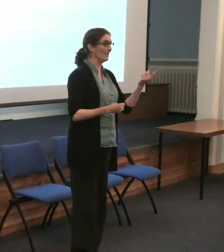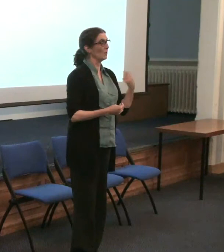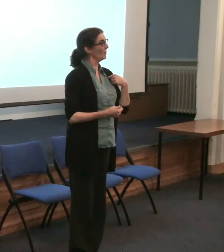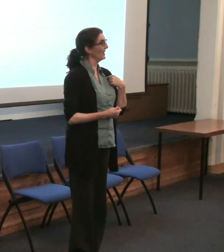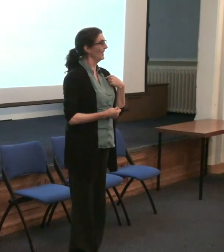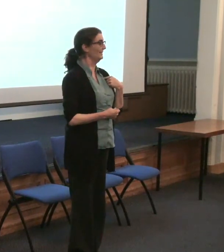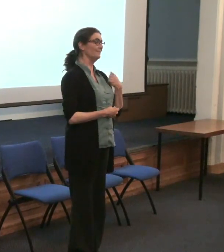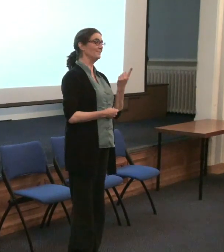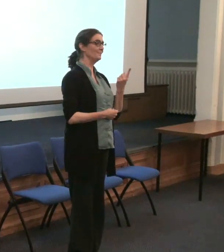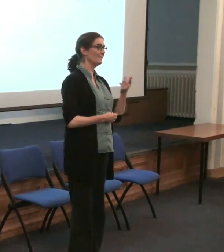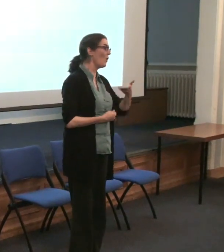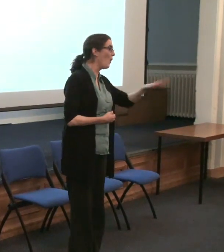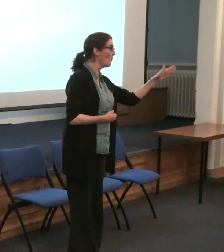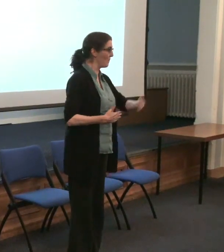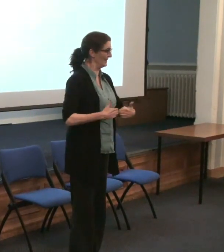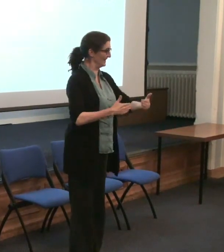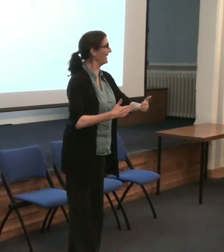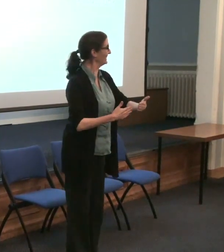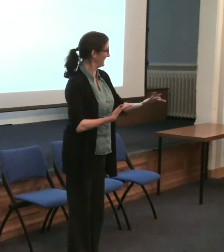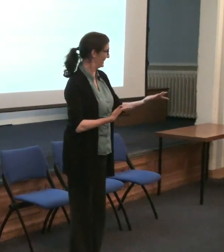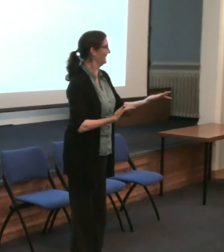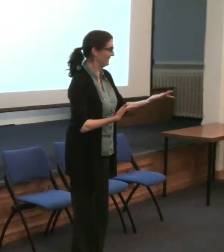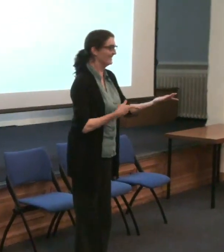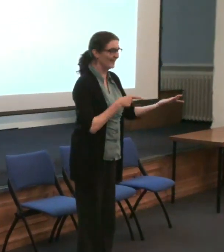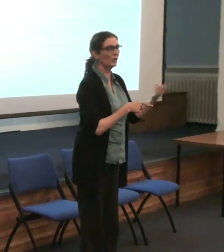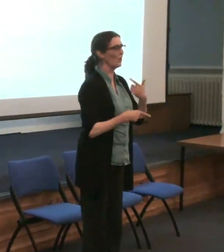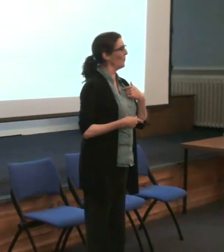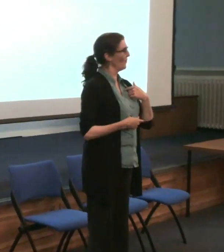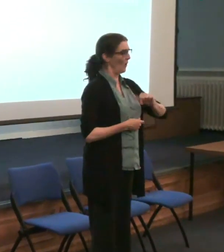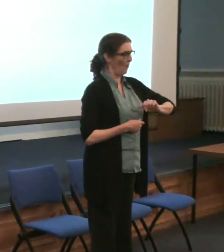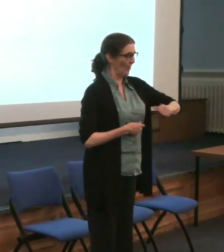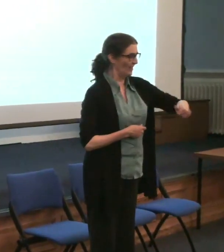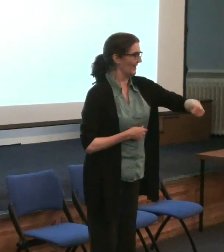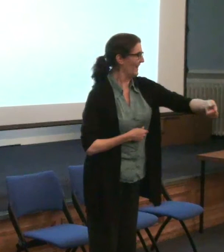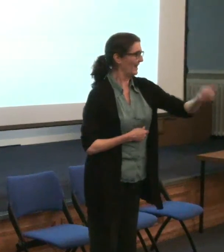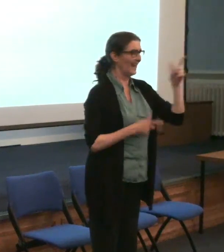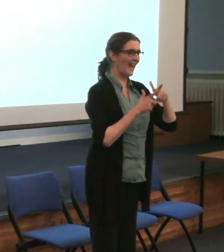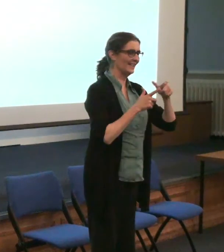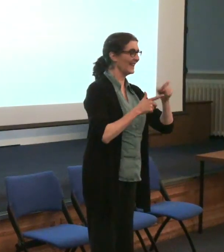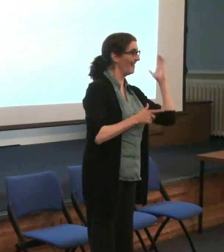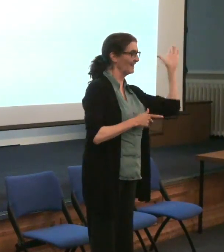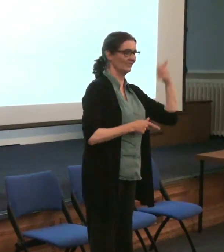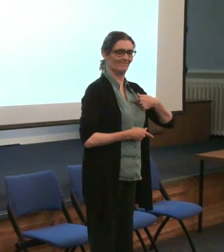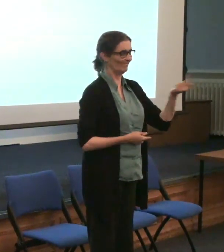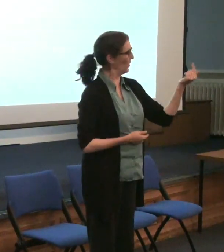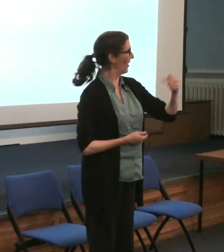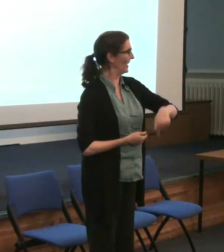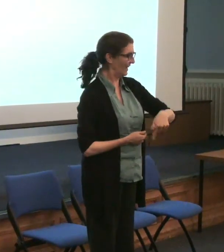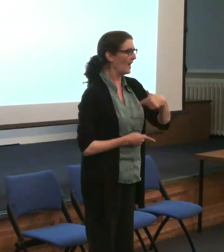quite got the programme yet, but we will hopefully be announcing that in the next few weeks. definitely by the next session. So please do